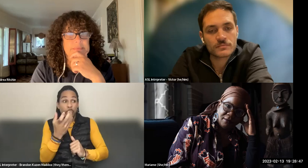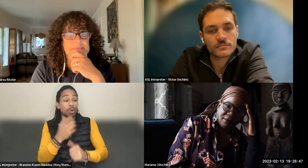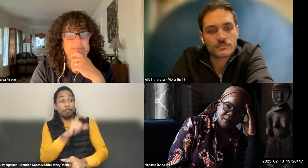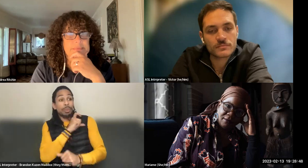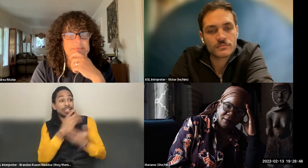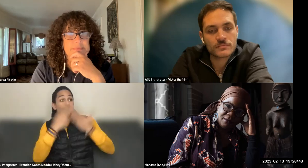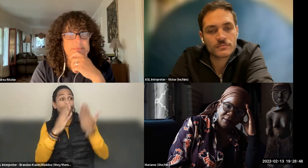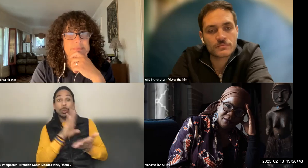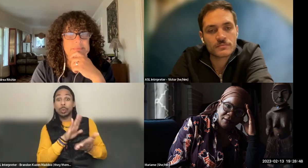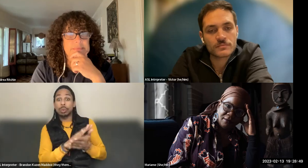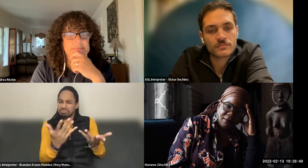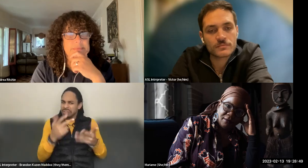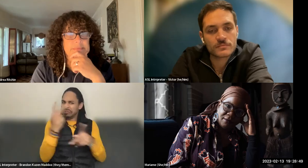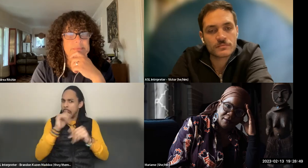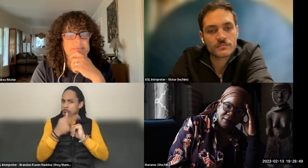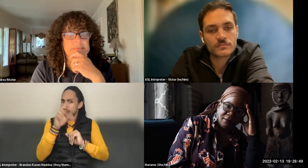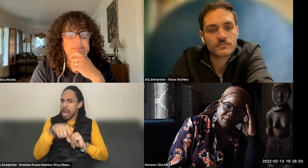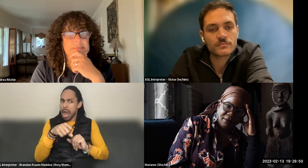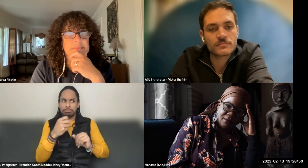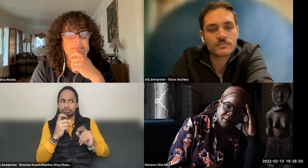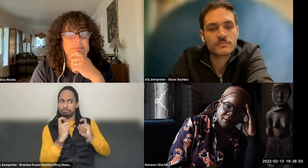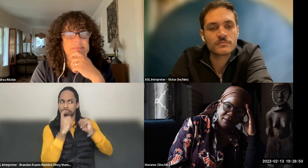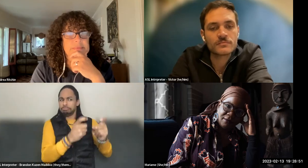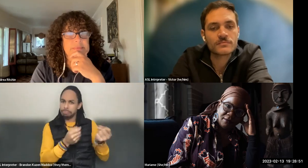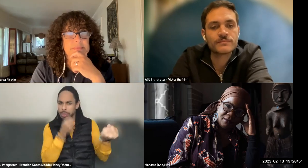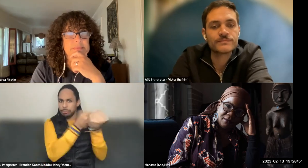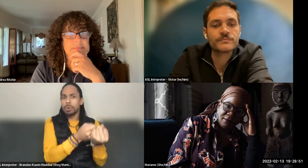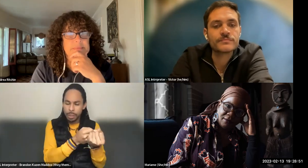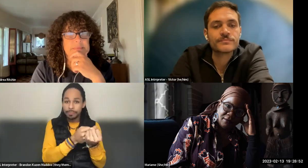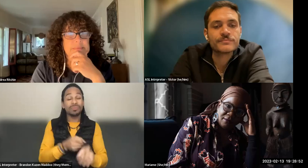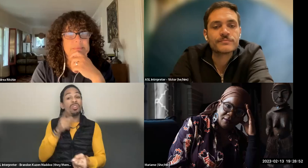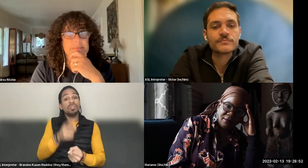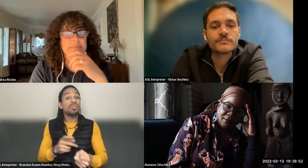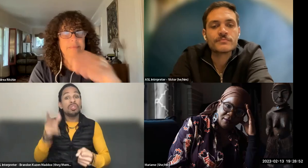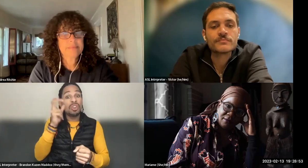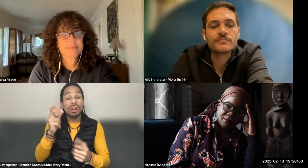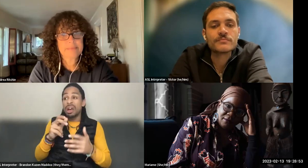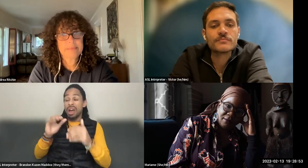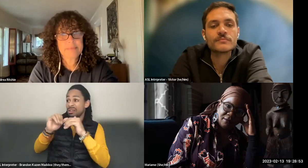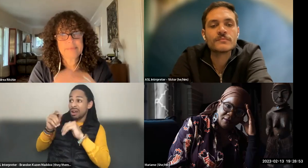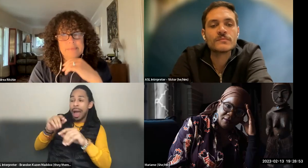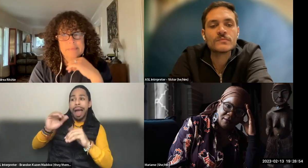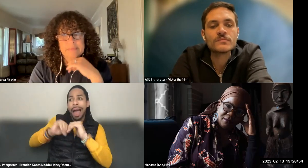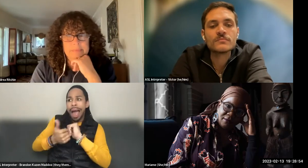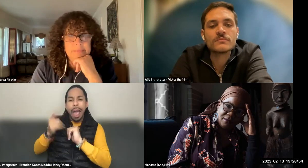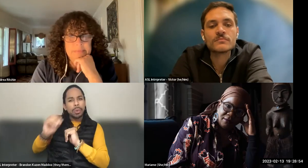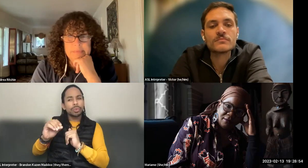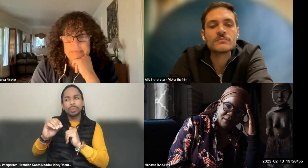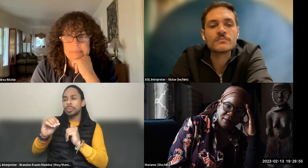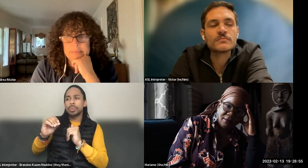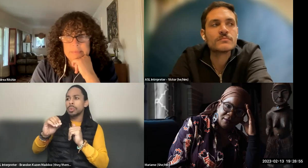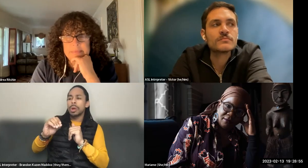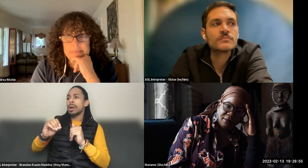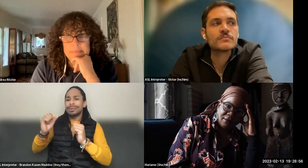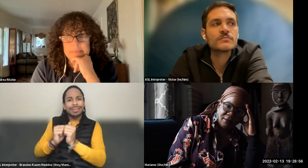that have come up, Fireweed, other people who just figure out how they're going to try to implement non-coercive ways to support people who